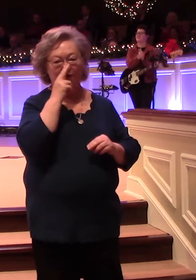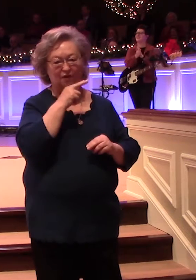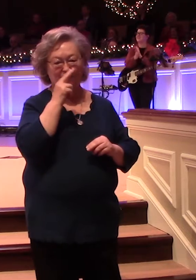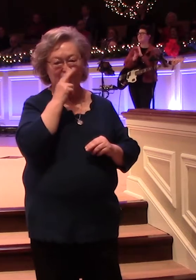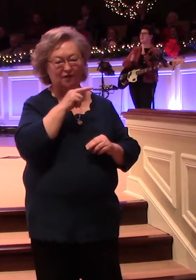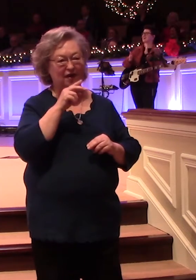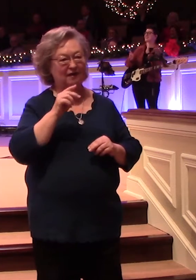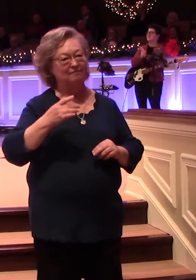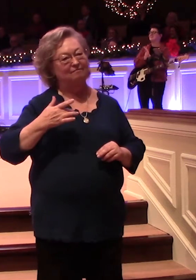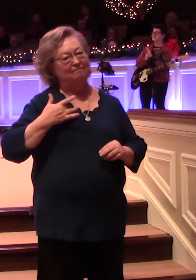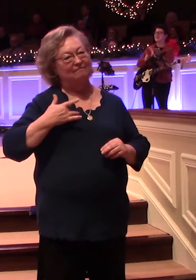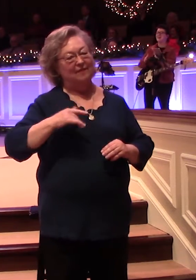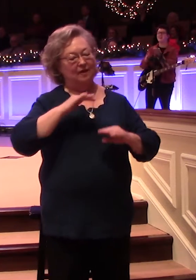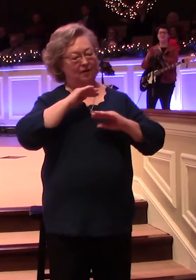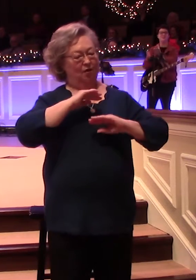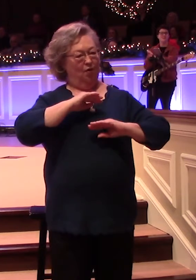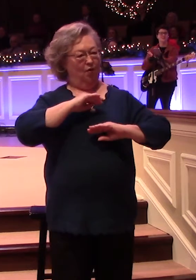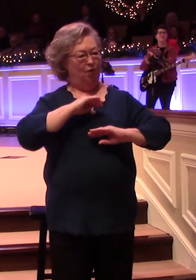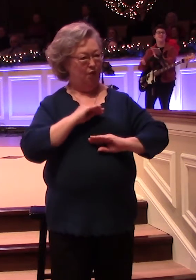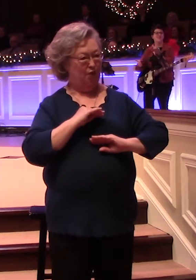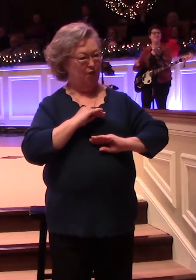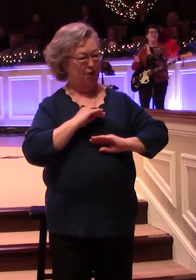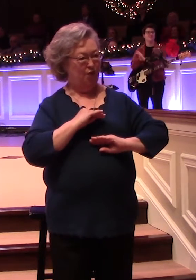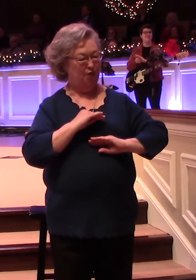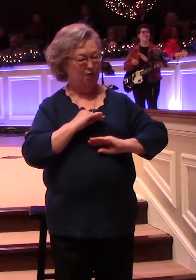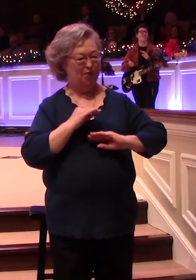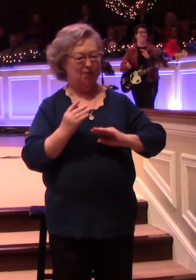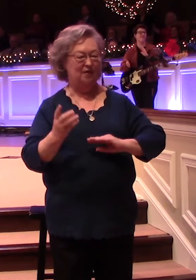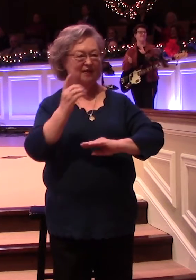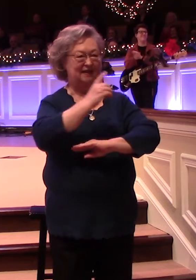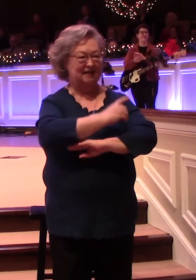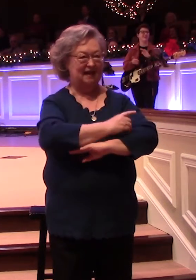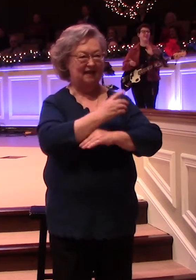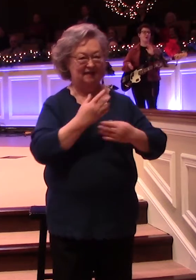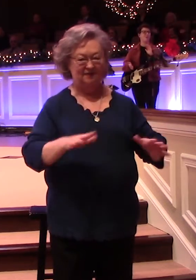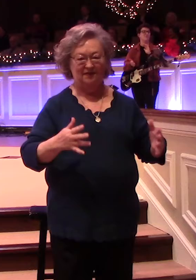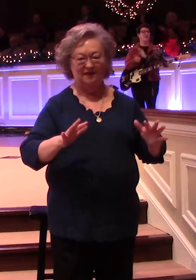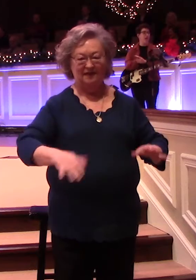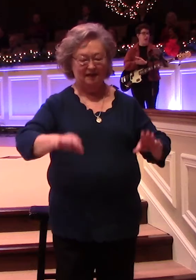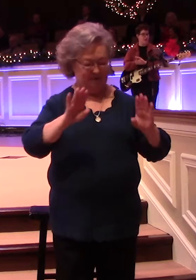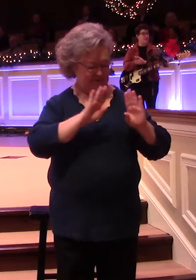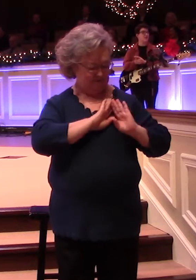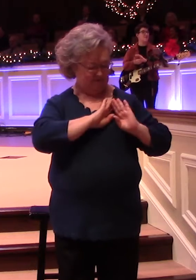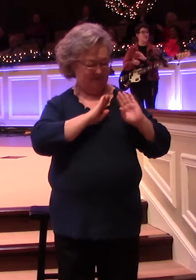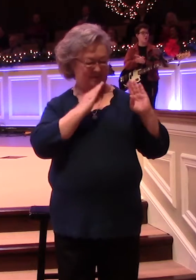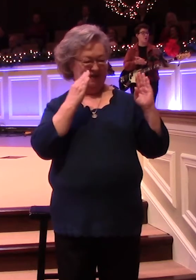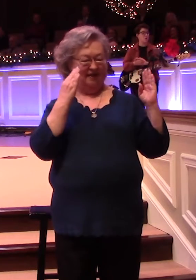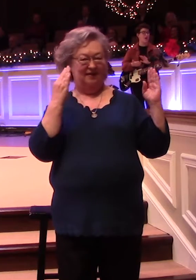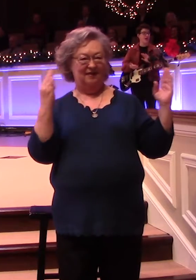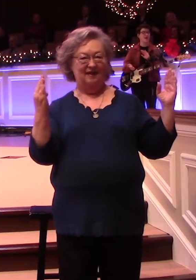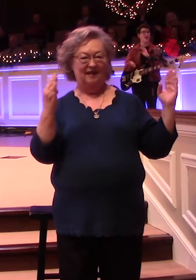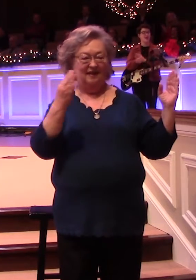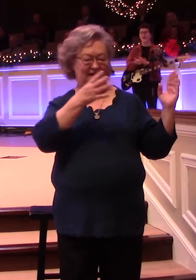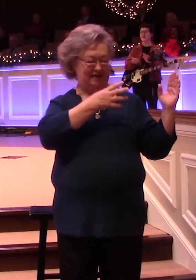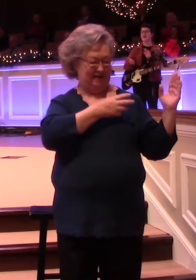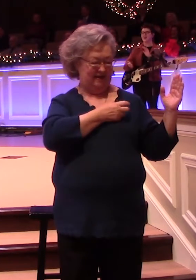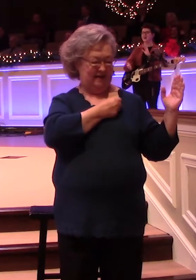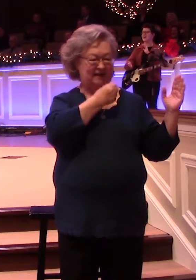day is done. Throw your heart wide open and give it away. Give